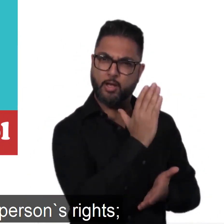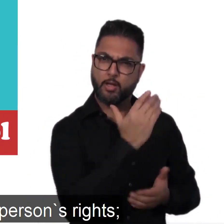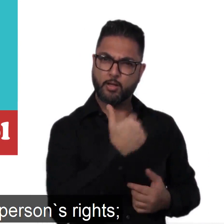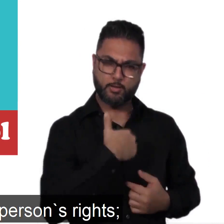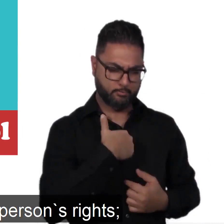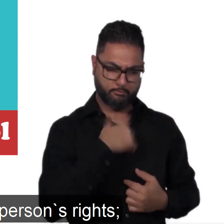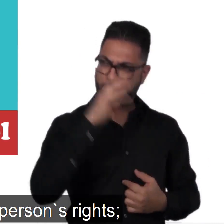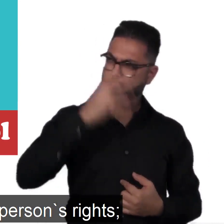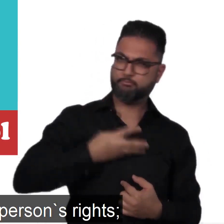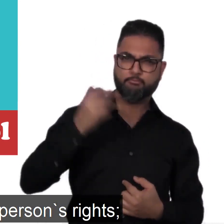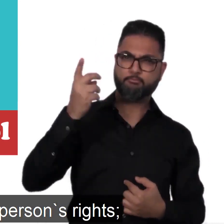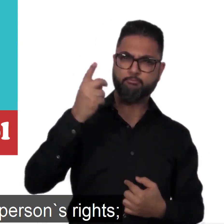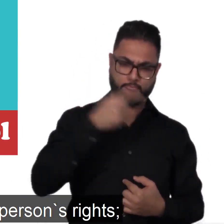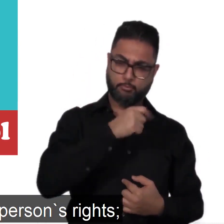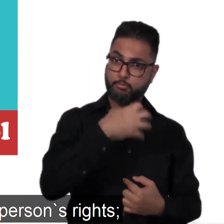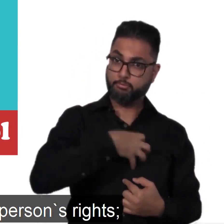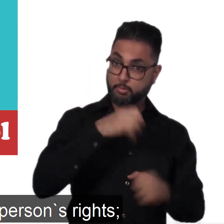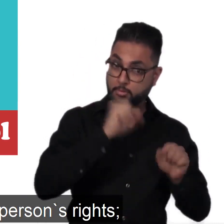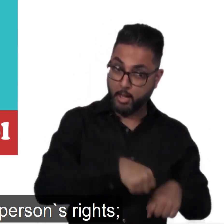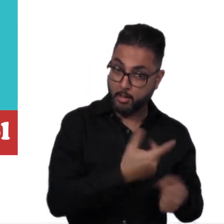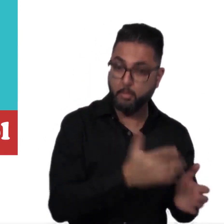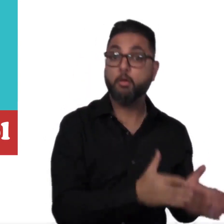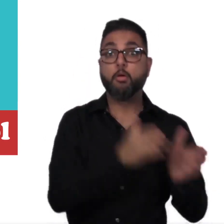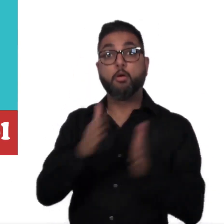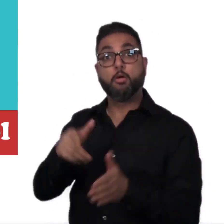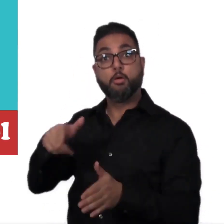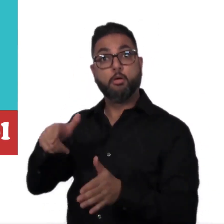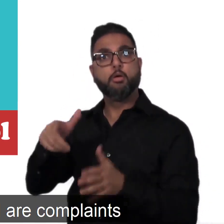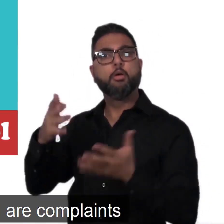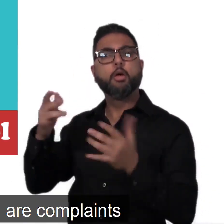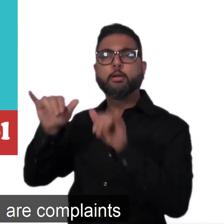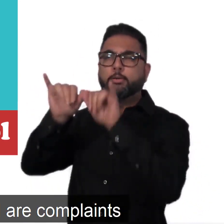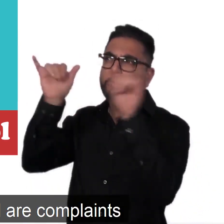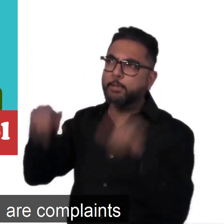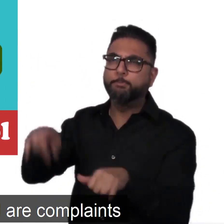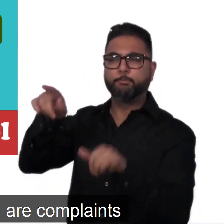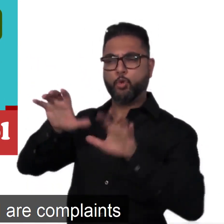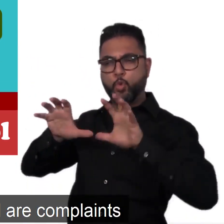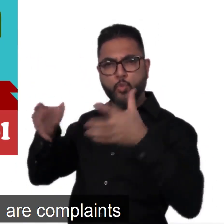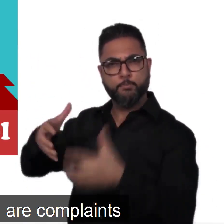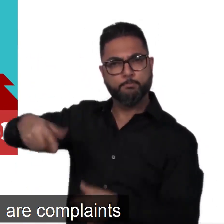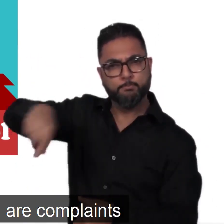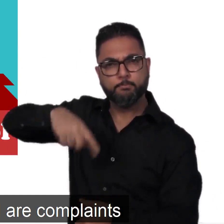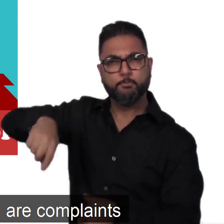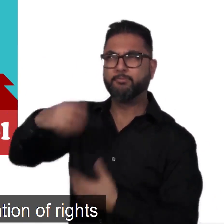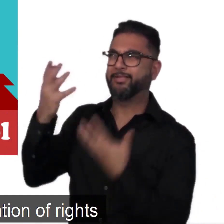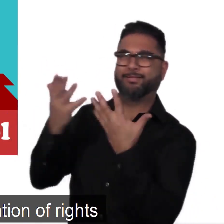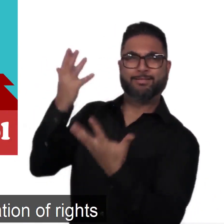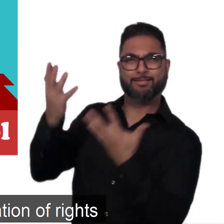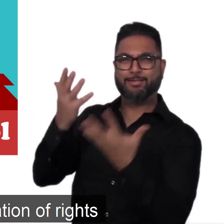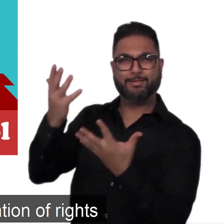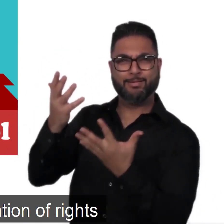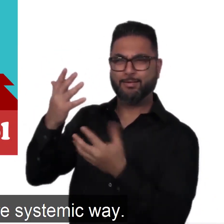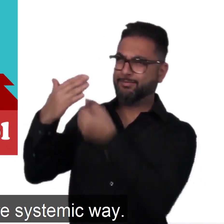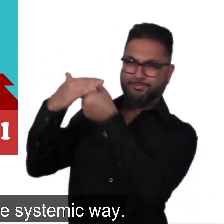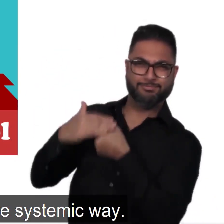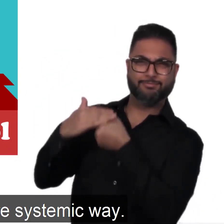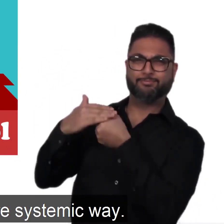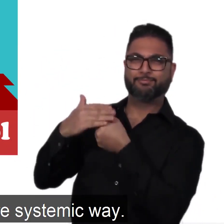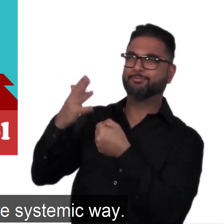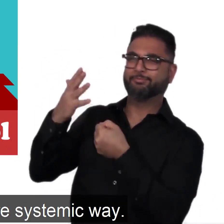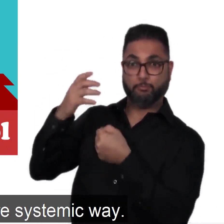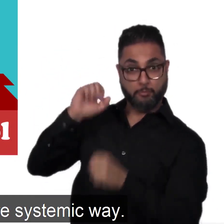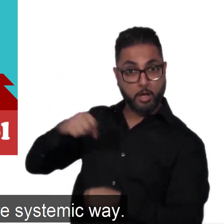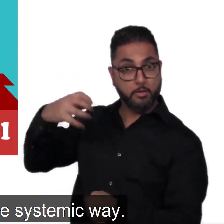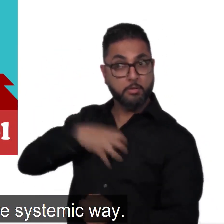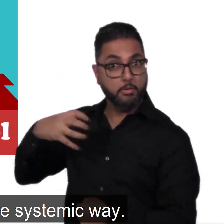violation of an individual person's rights. And another kind are complaints about the violation of rights in a